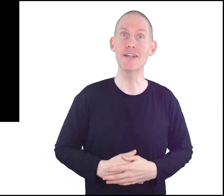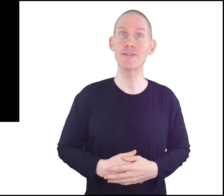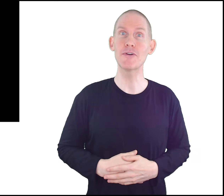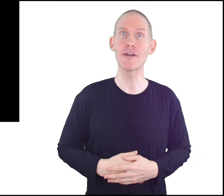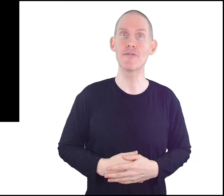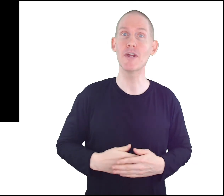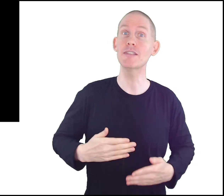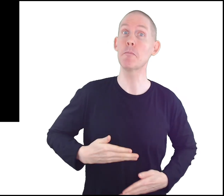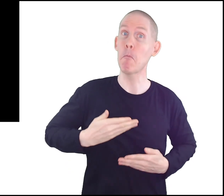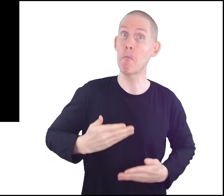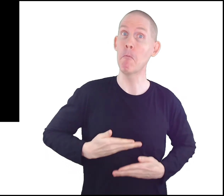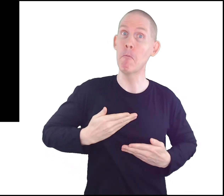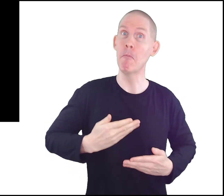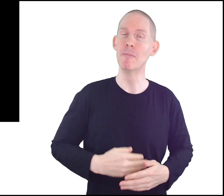look on our face.